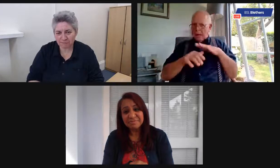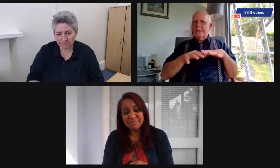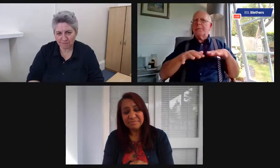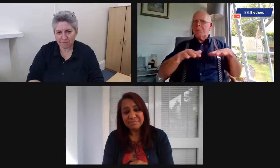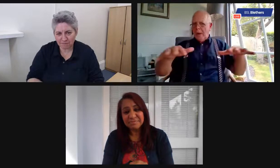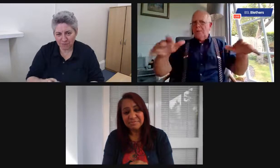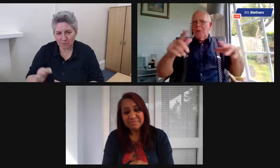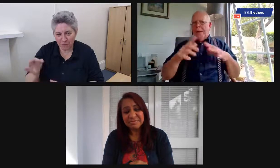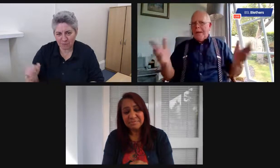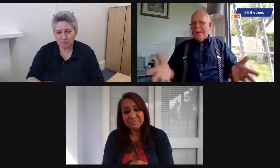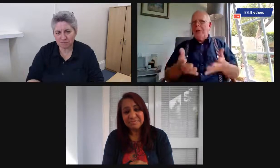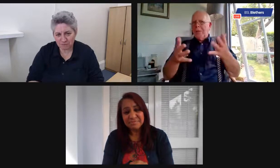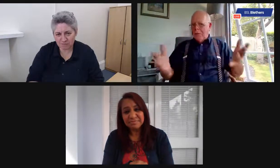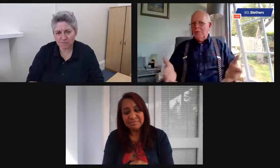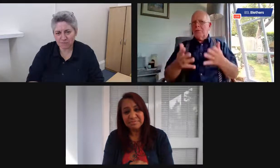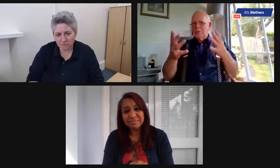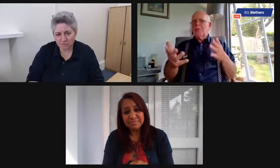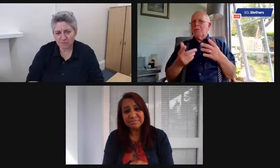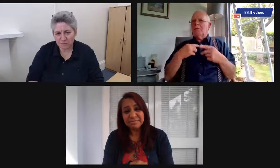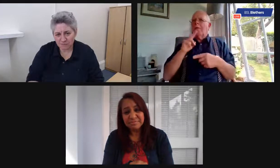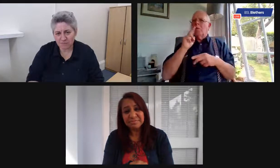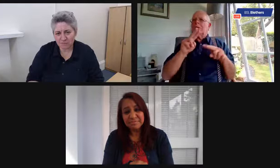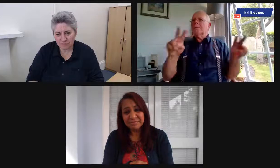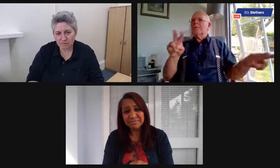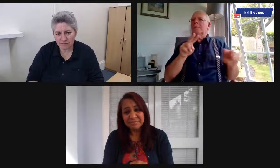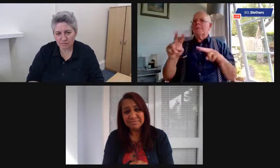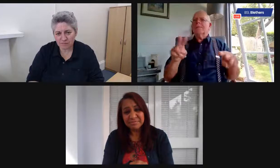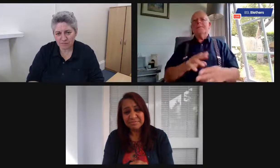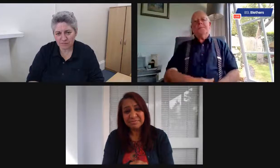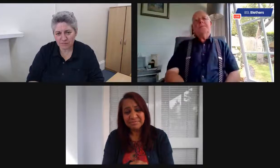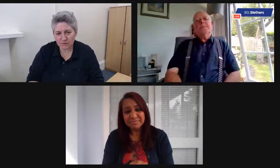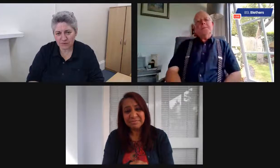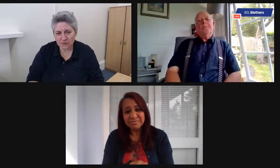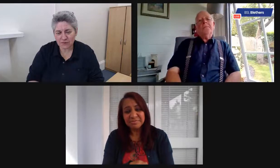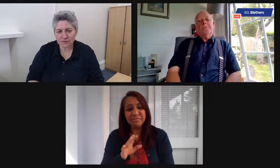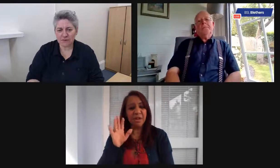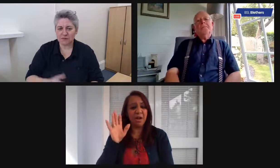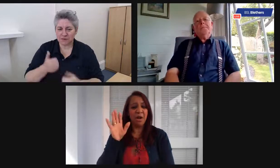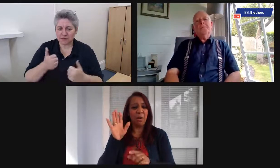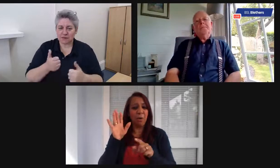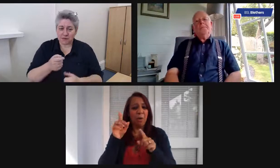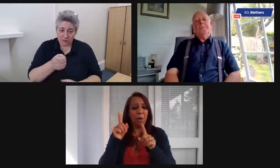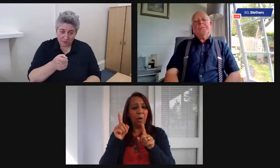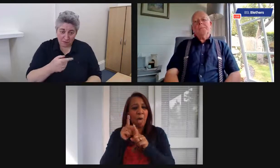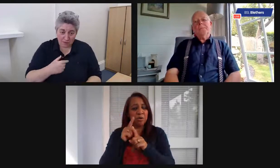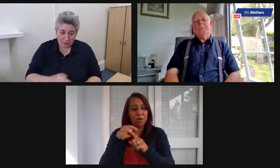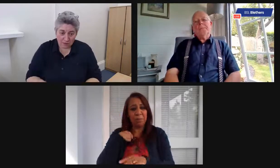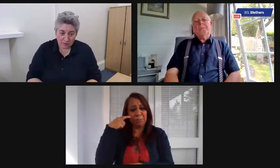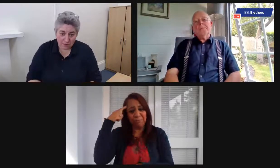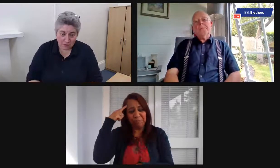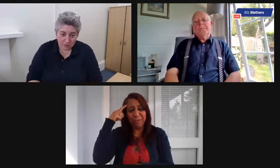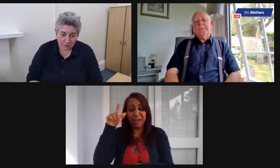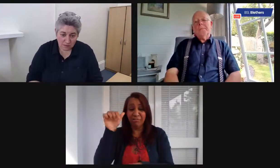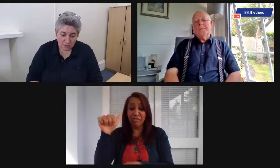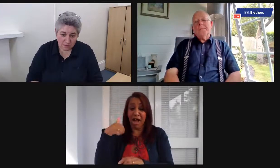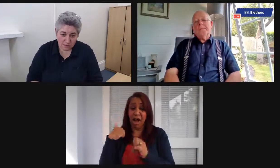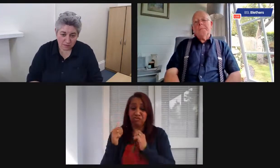spreading across roundabouts and verges and in gardens it gives me hope. I think that's a positive thing to